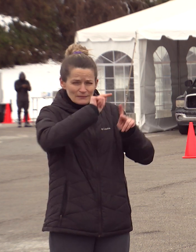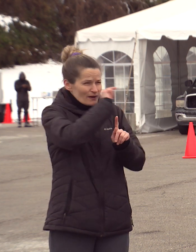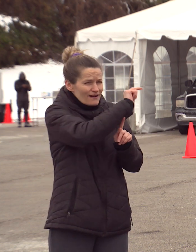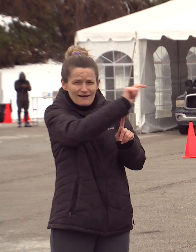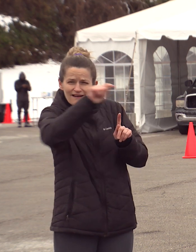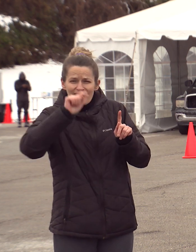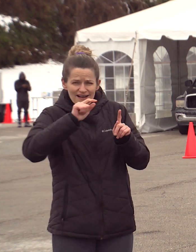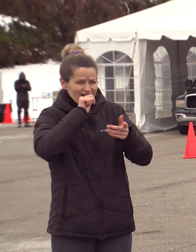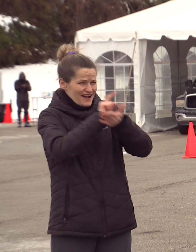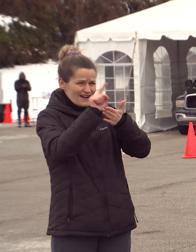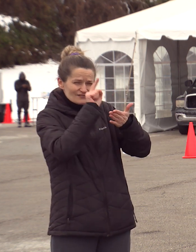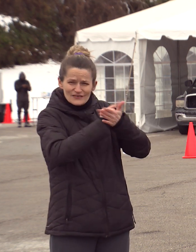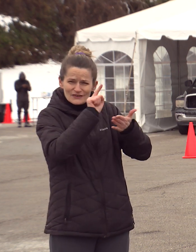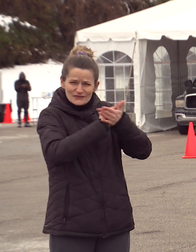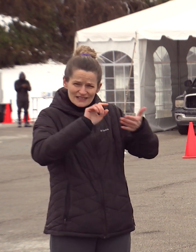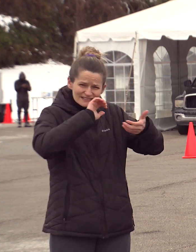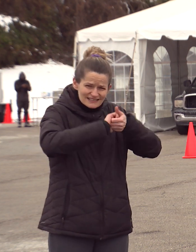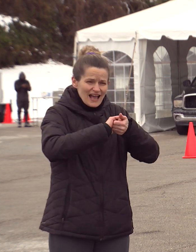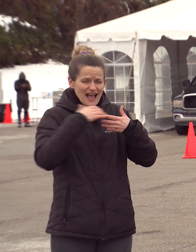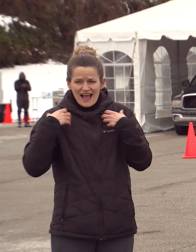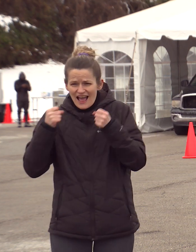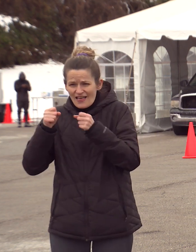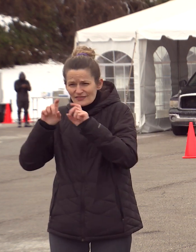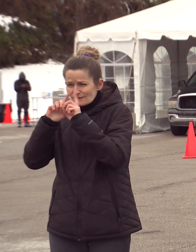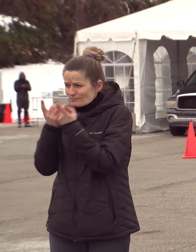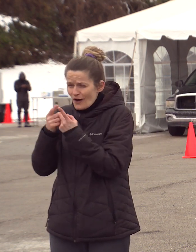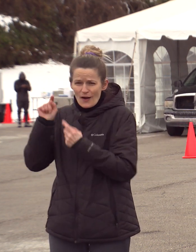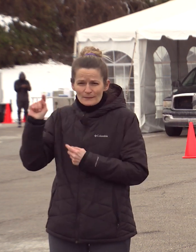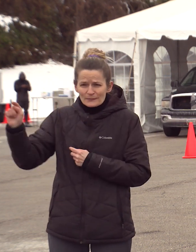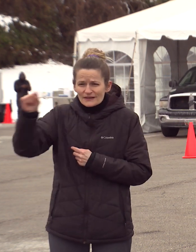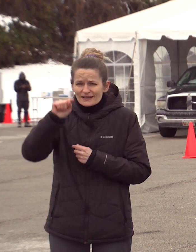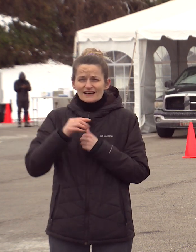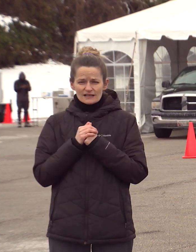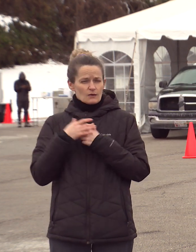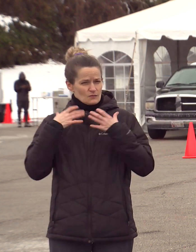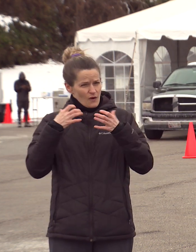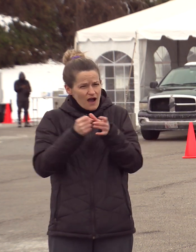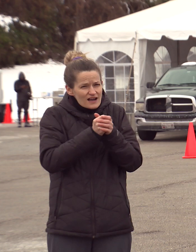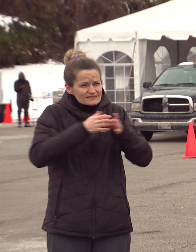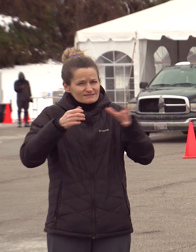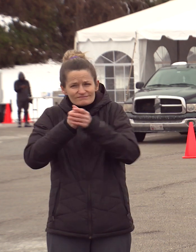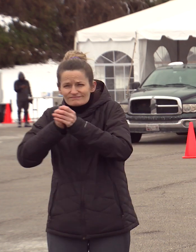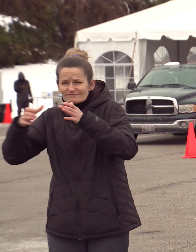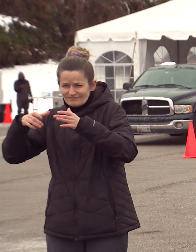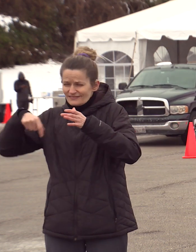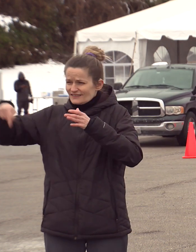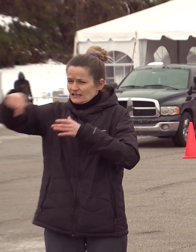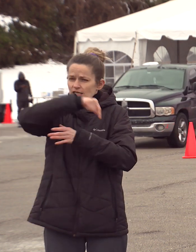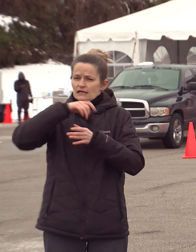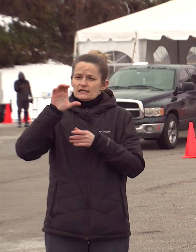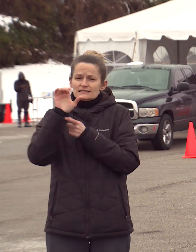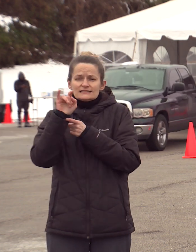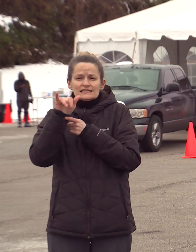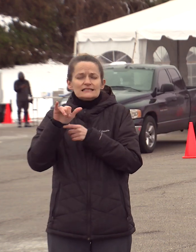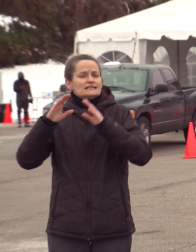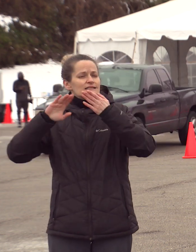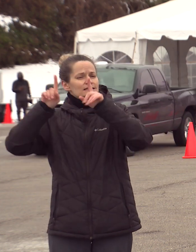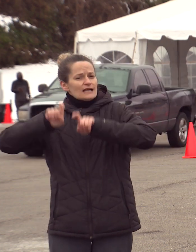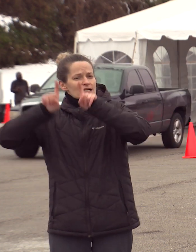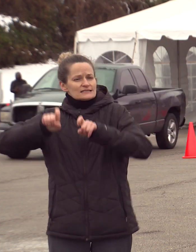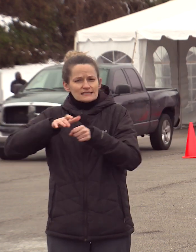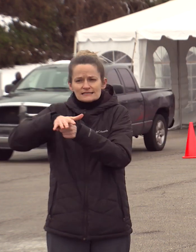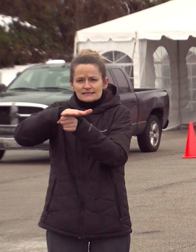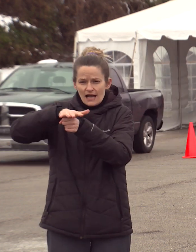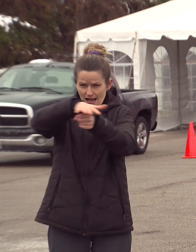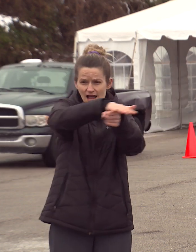to further expand our city-sponsored testing sites in the coming days and weeks, and have already expanded capacity at our